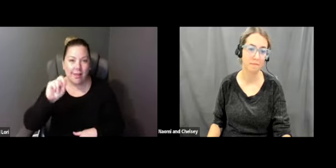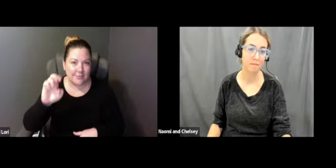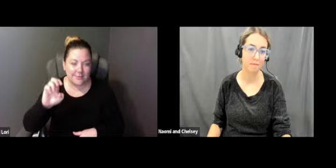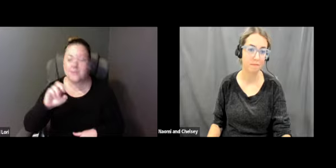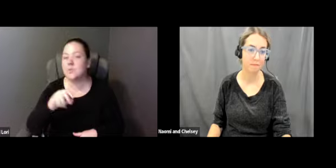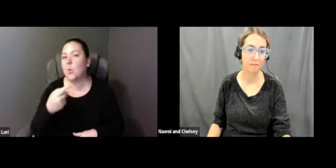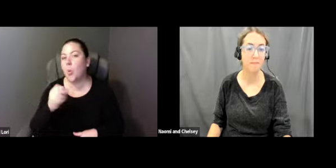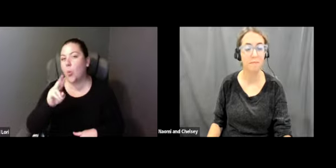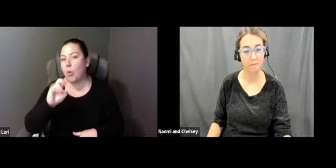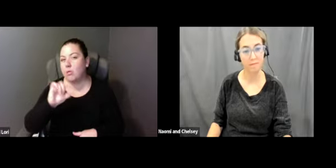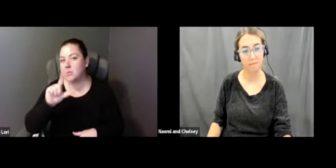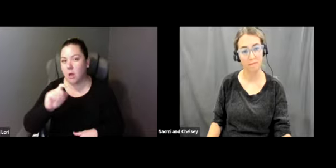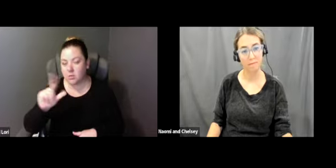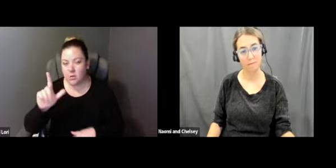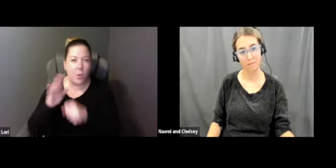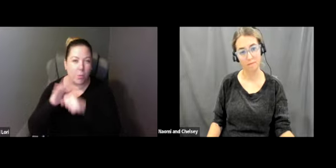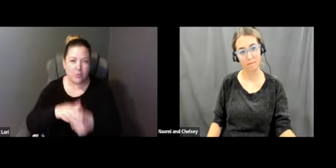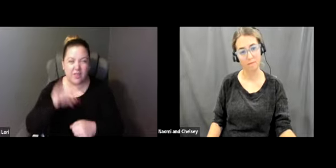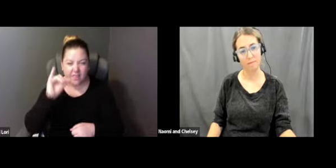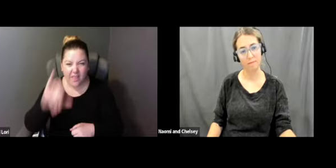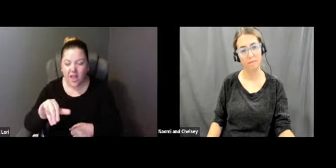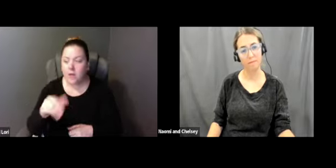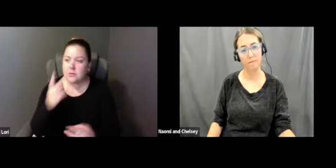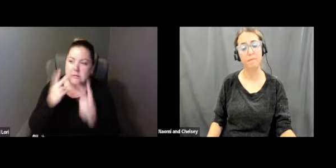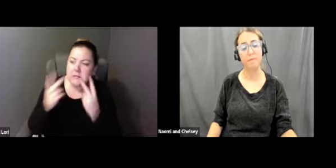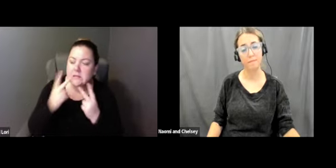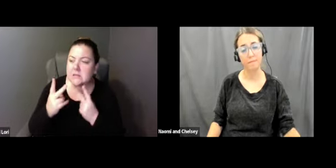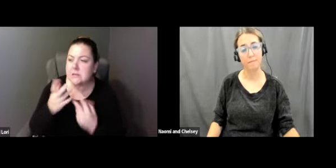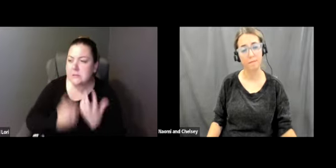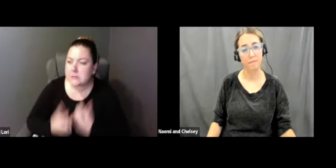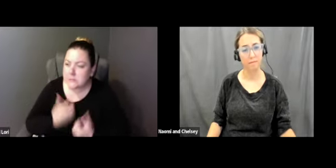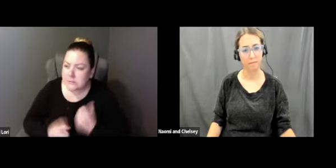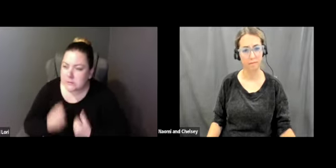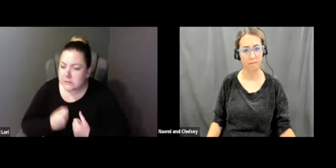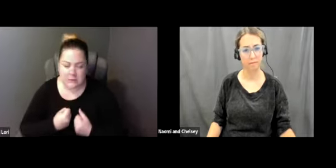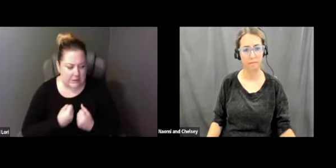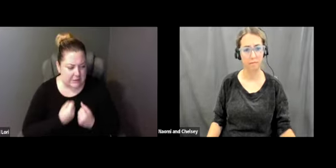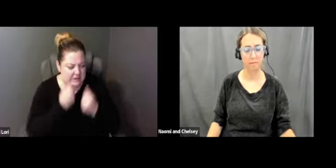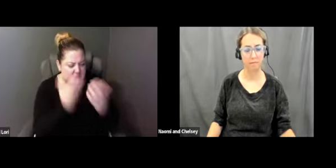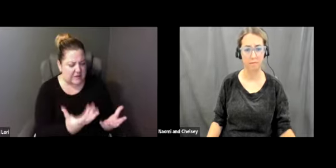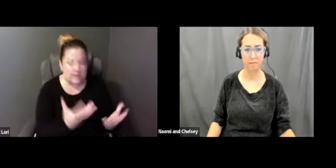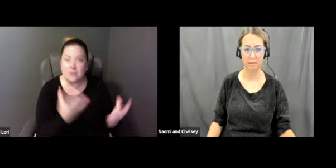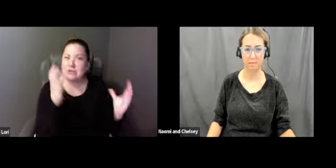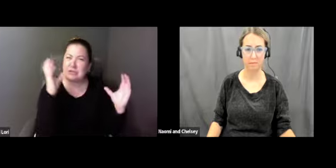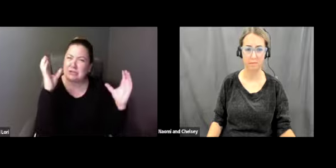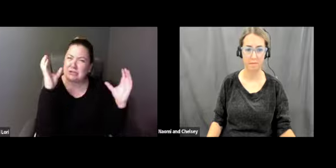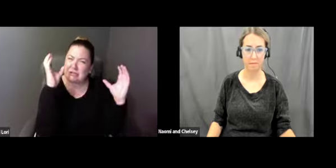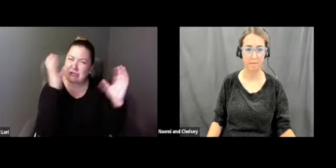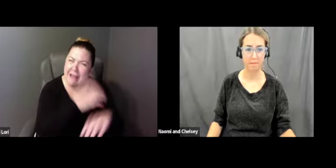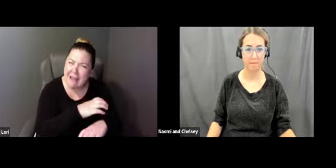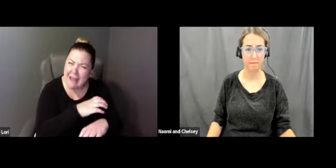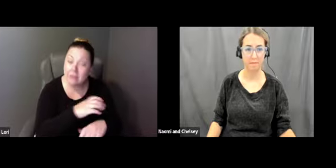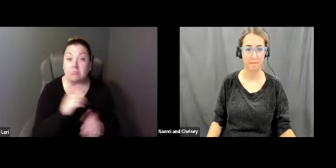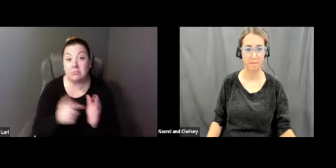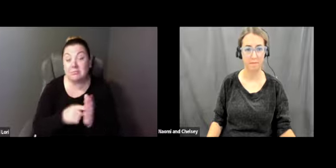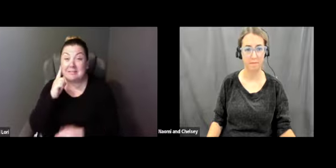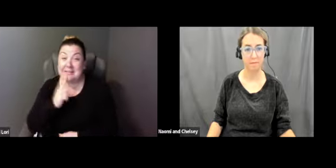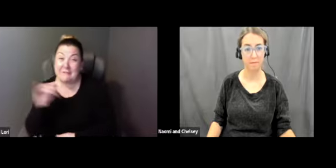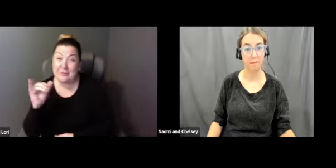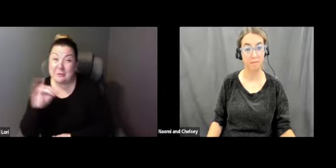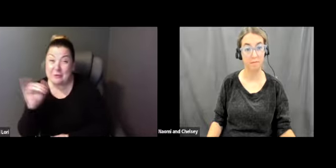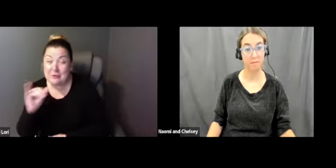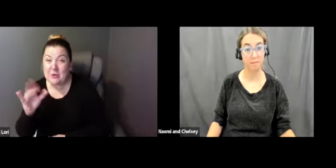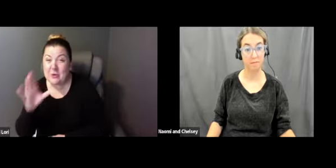weird ways that is hard to understand. When a deaf consumer gets mad that you're taking a sip of water or